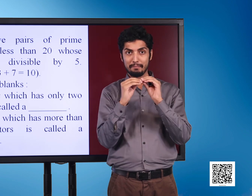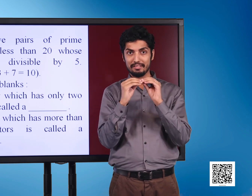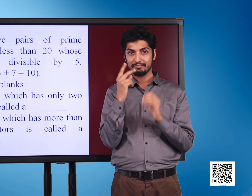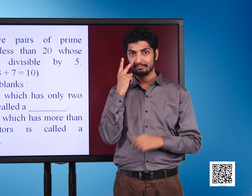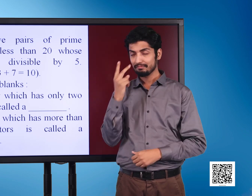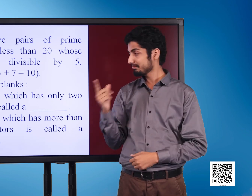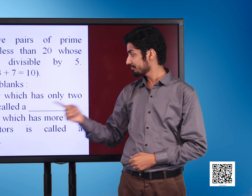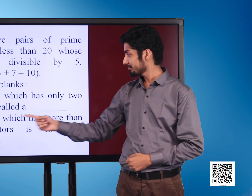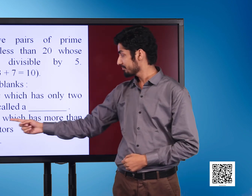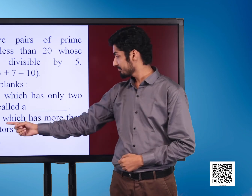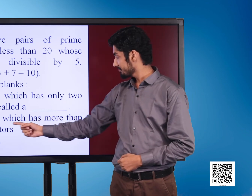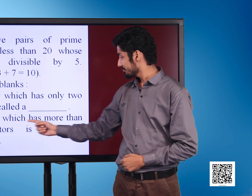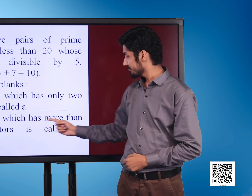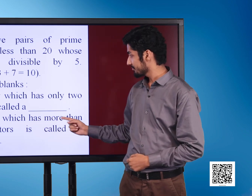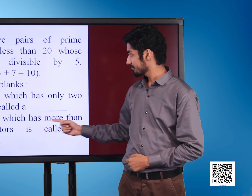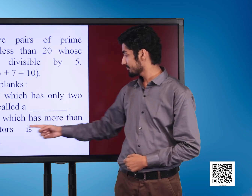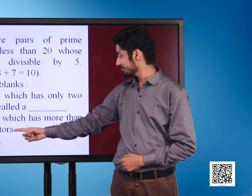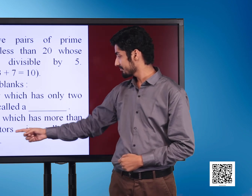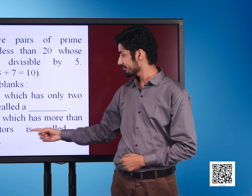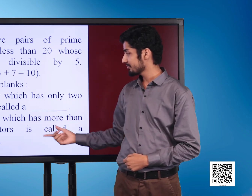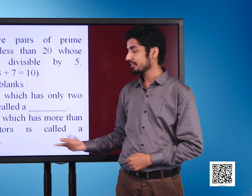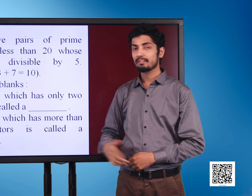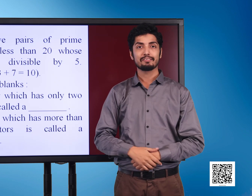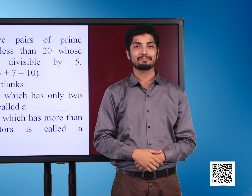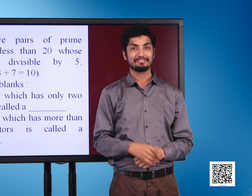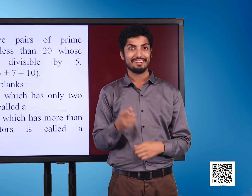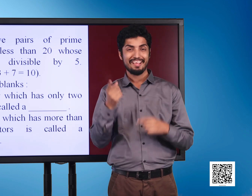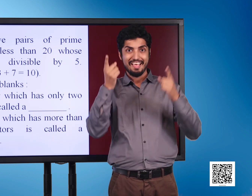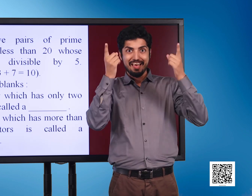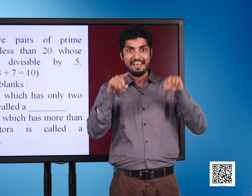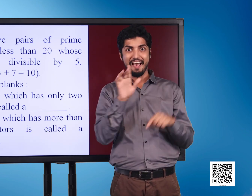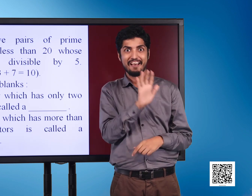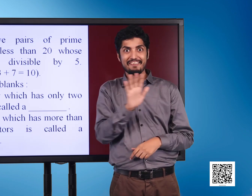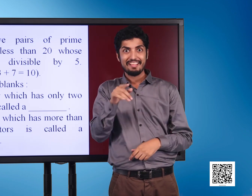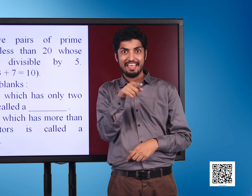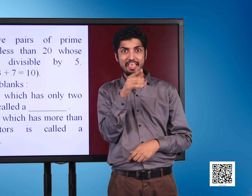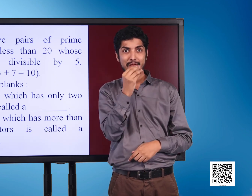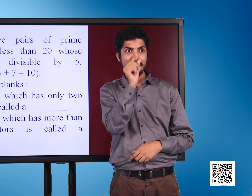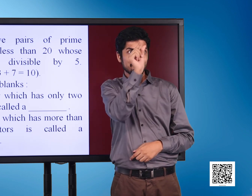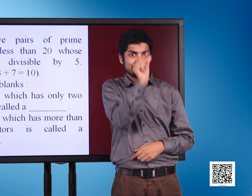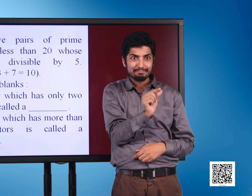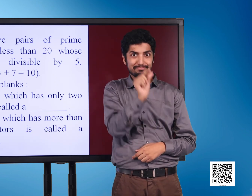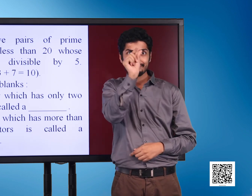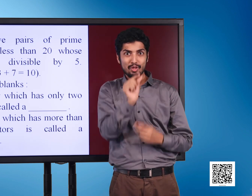B. A number which has more than 2 factors is called a dash.